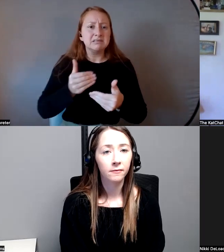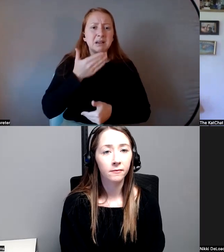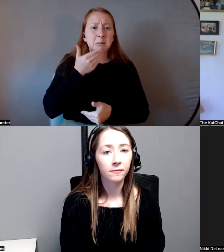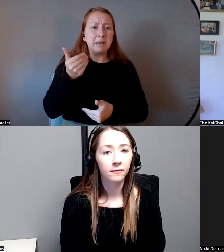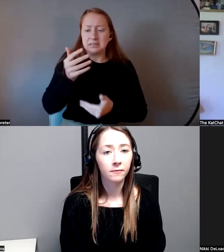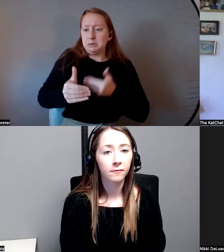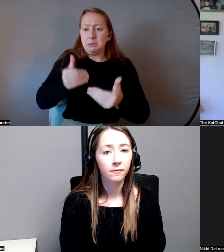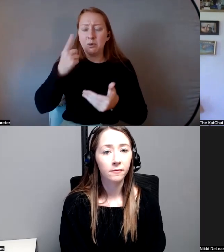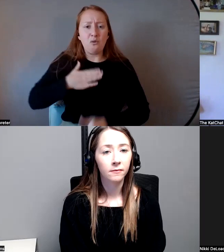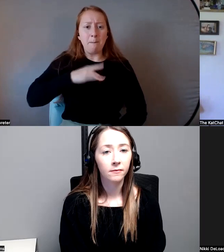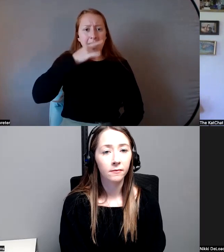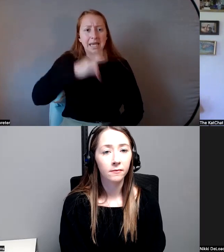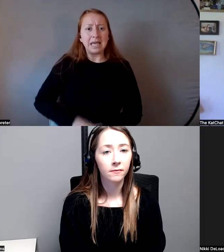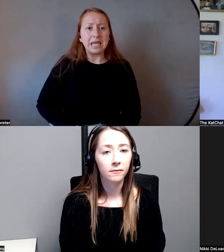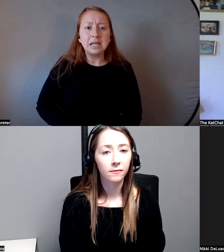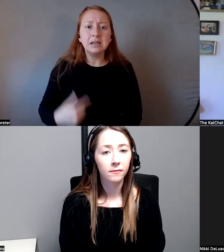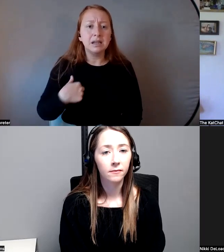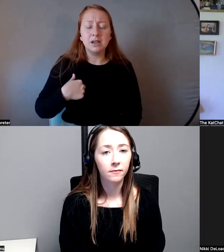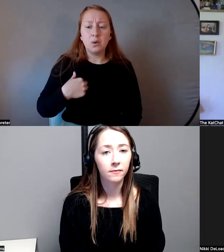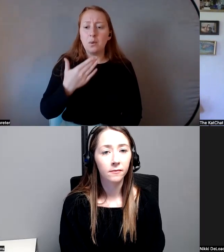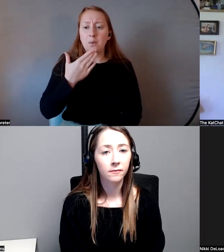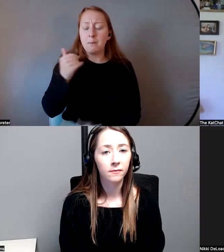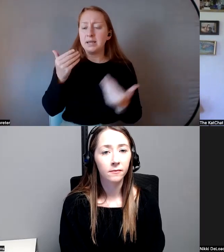child? What is the best way to